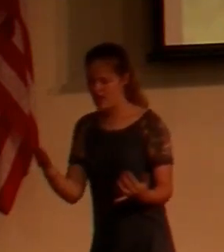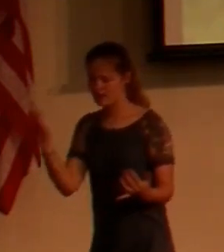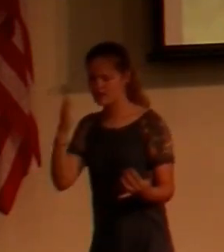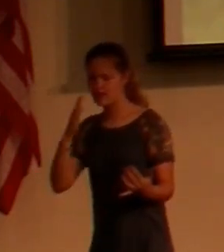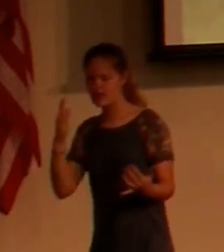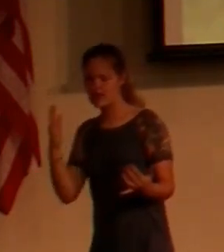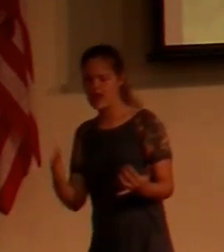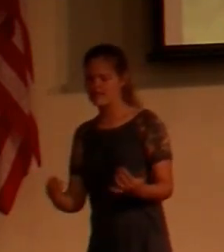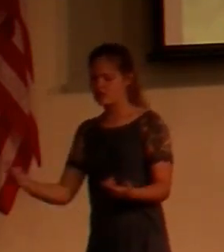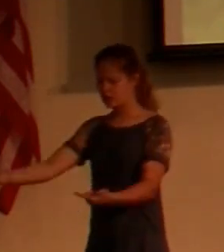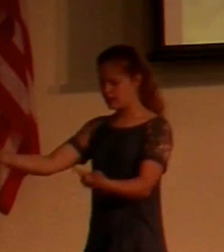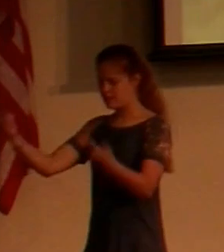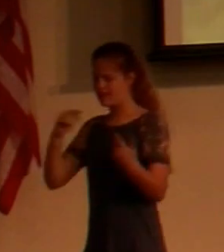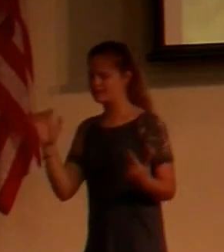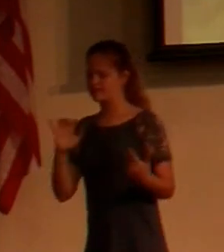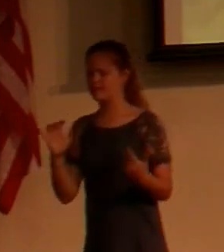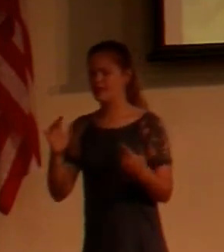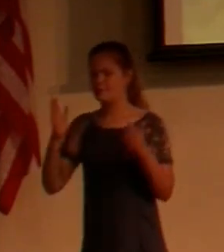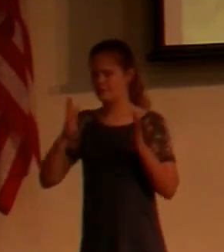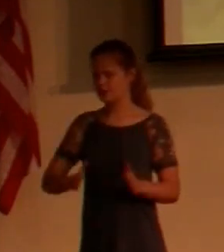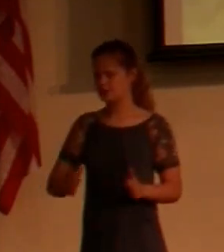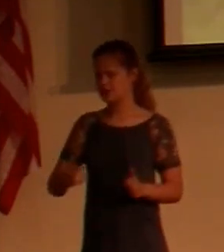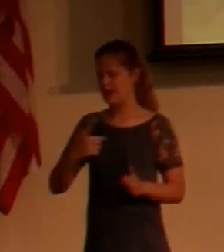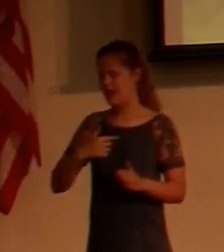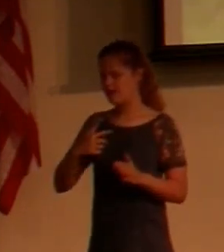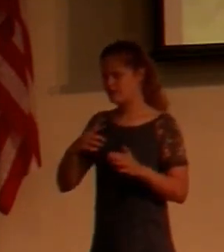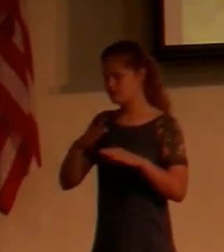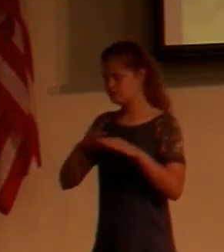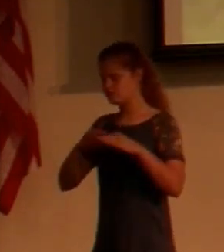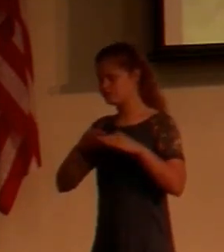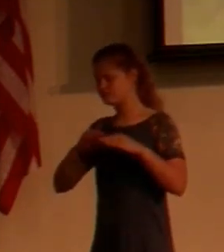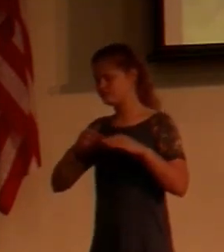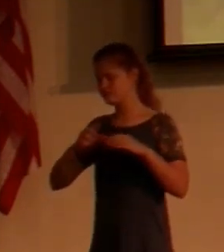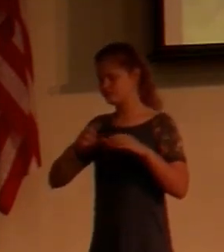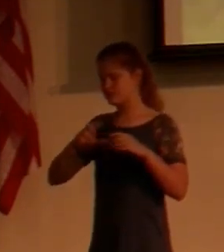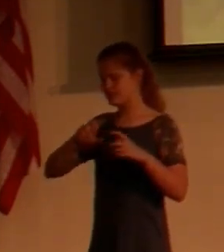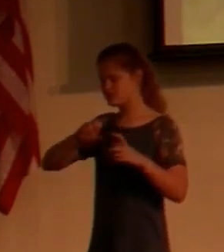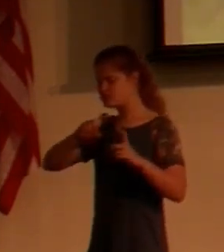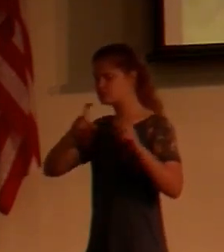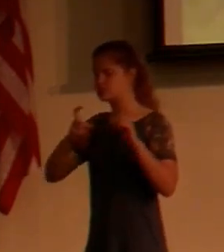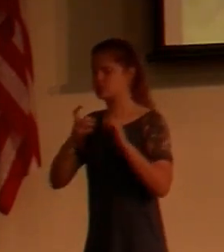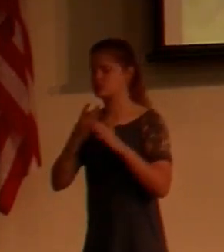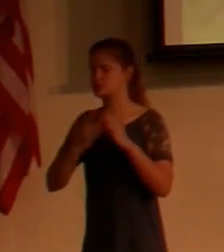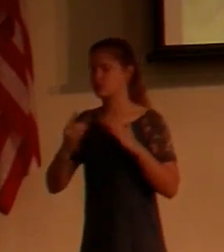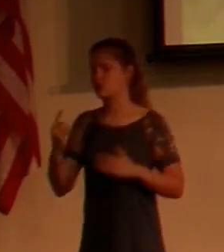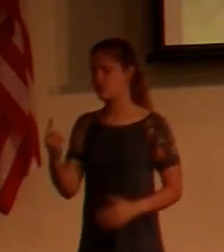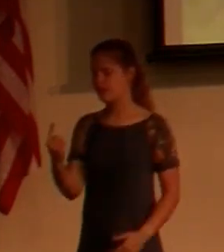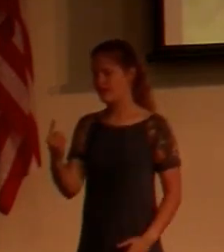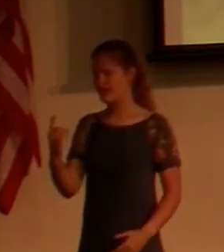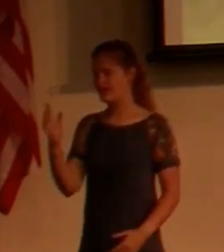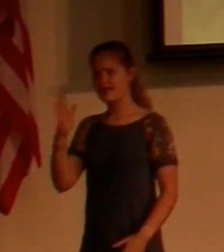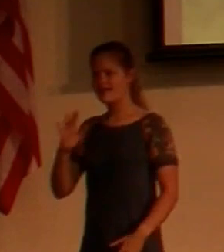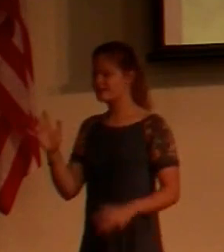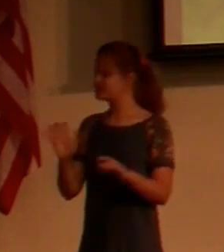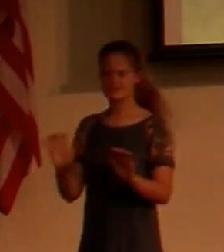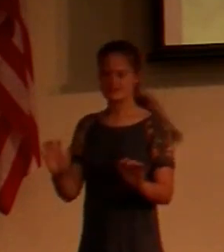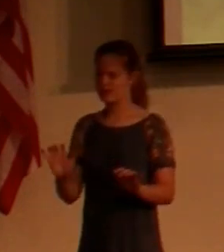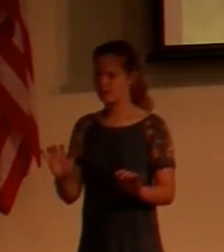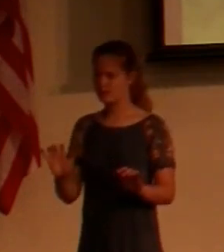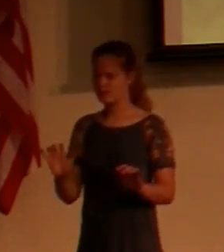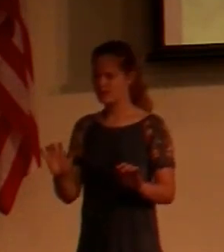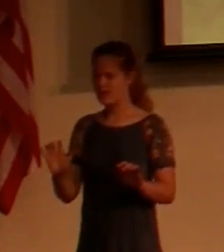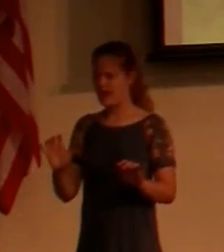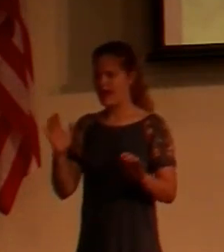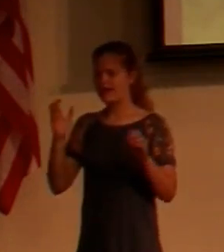person. I've been stretched in some way, convicted of something in some way. I never come back the same. And that's what I love about short-term